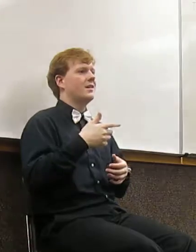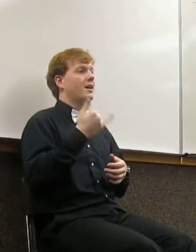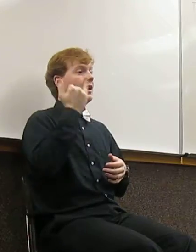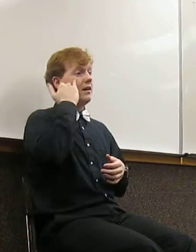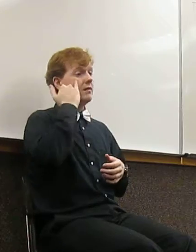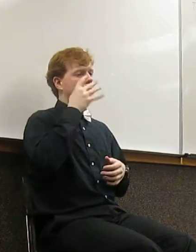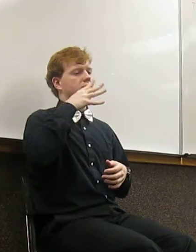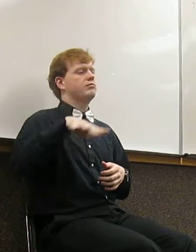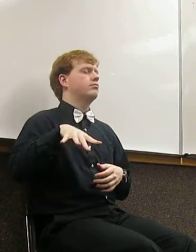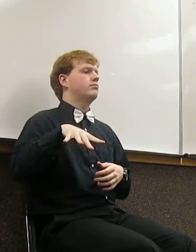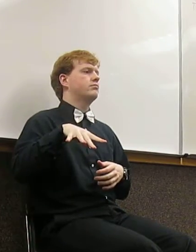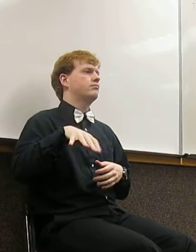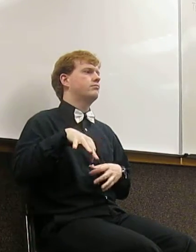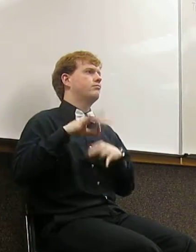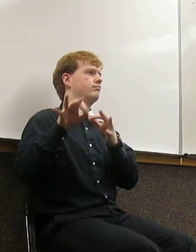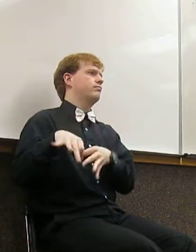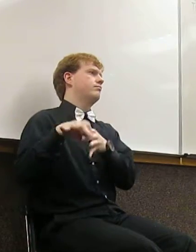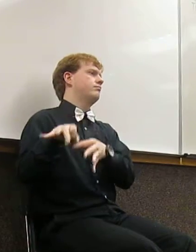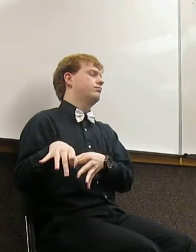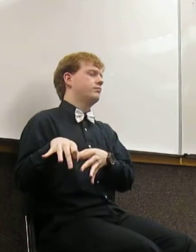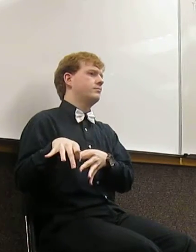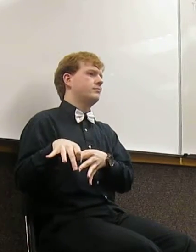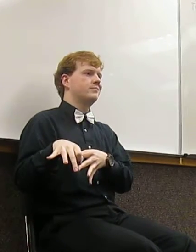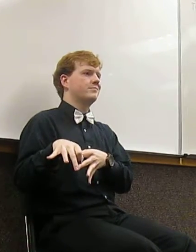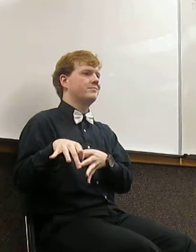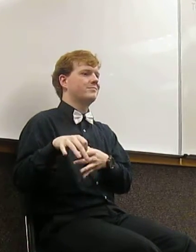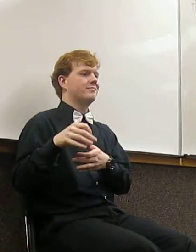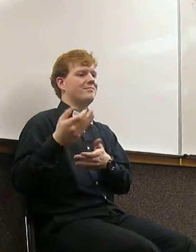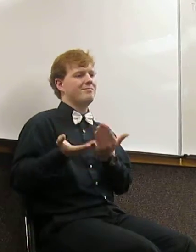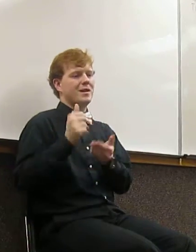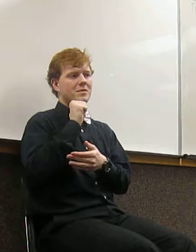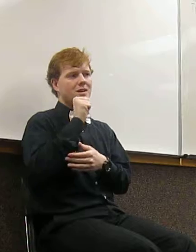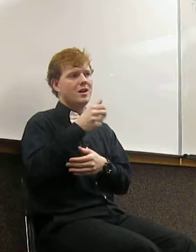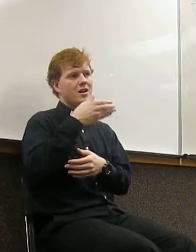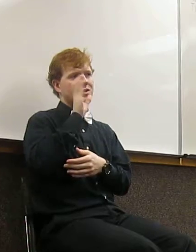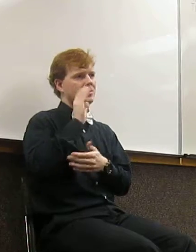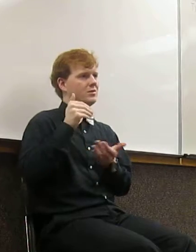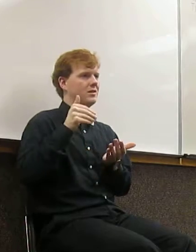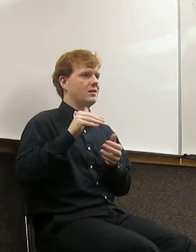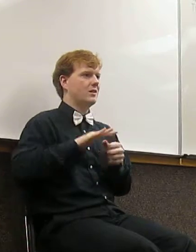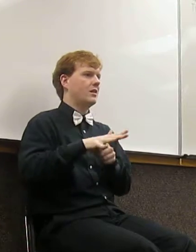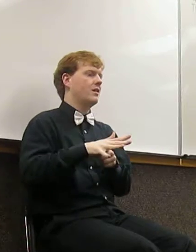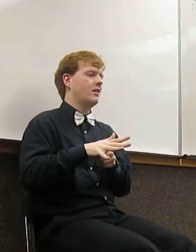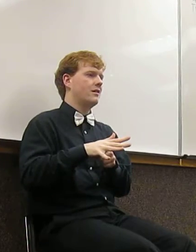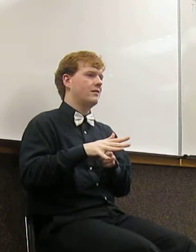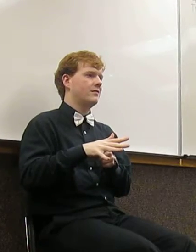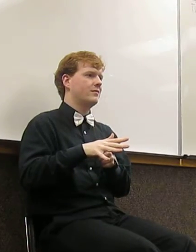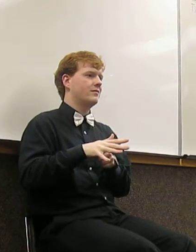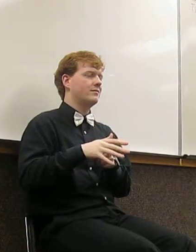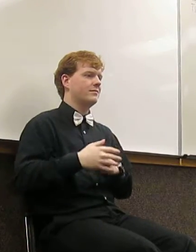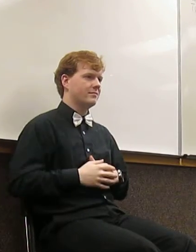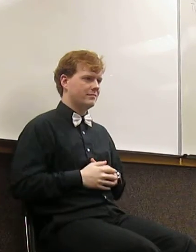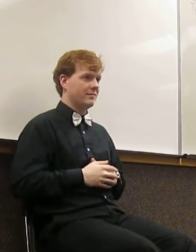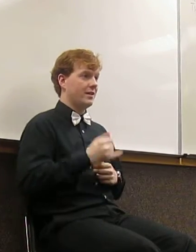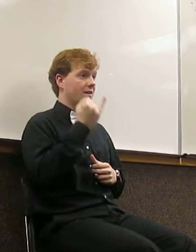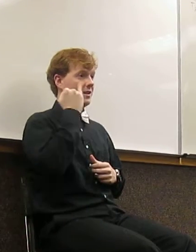you eat breakfast, you eat lunch and dinner, you have maybe a couple stops a day at the drinking fountain, but you don't get to that amount,